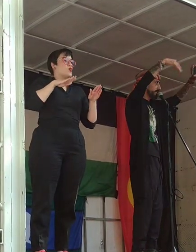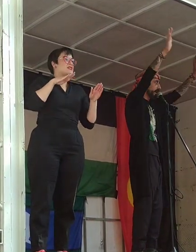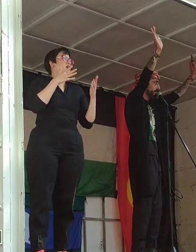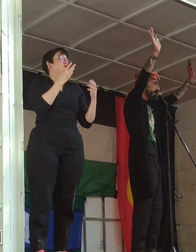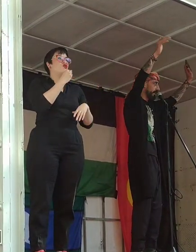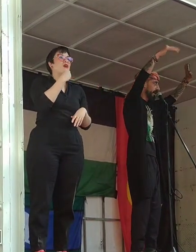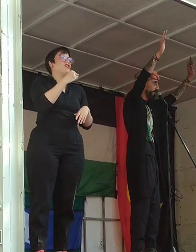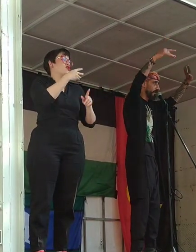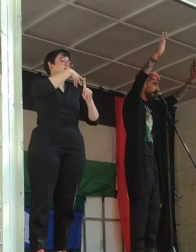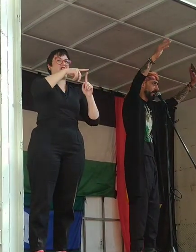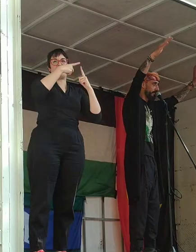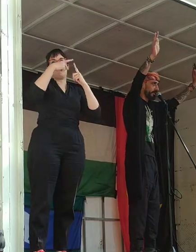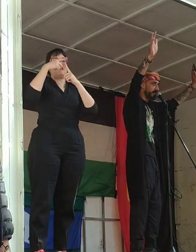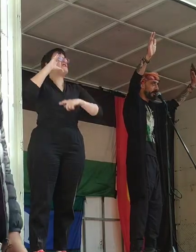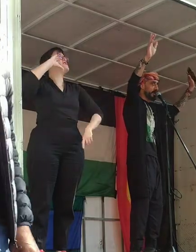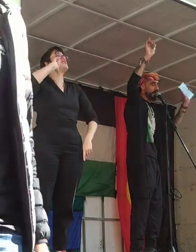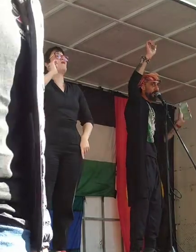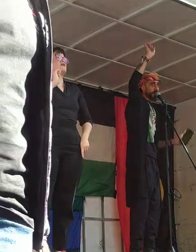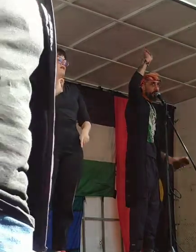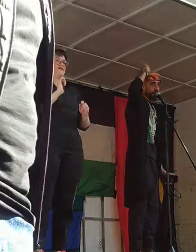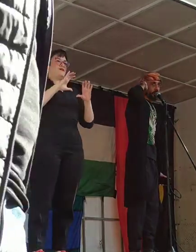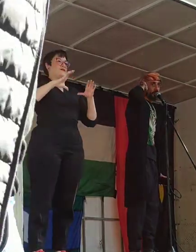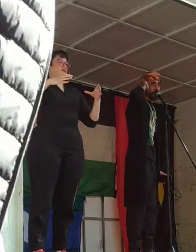everything, all colors, everything.